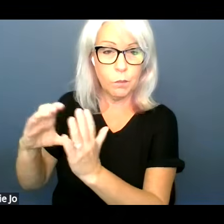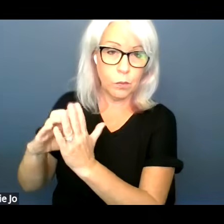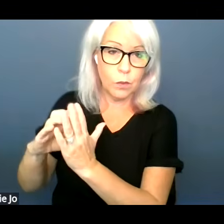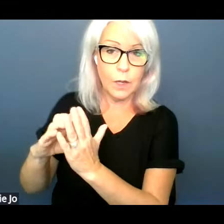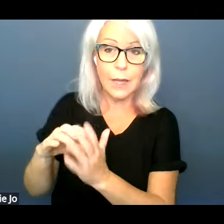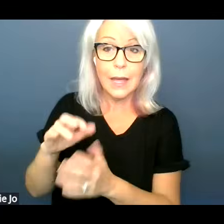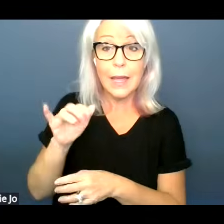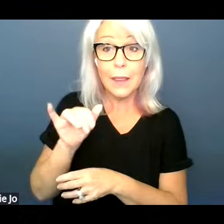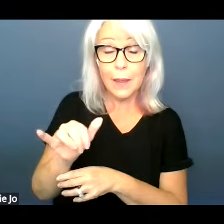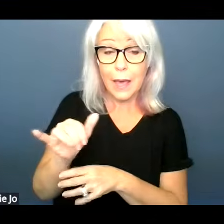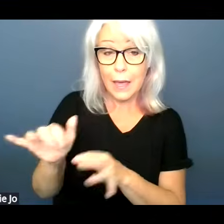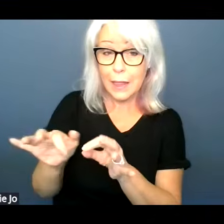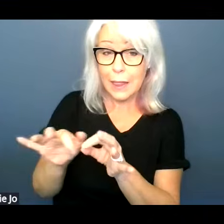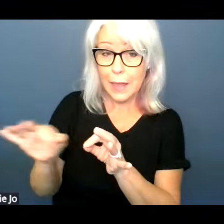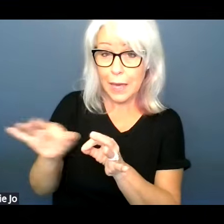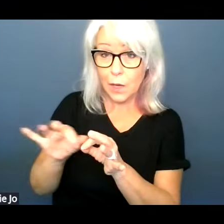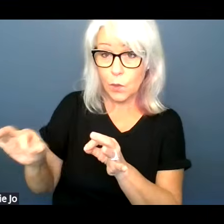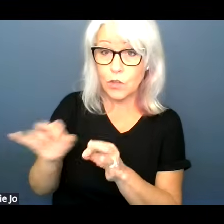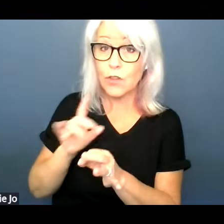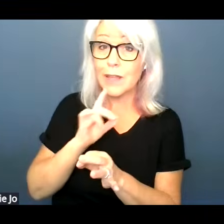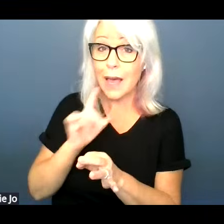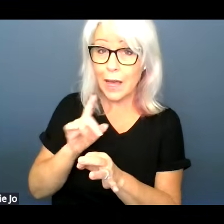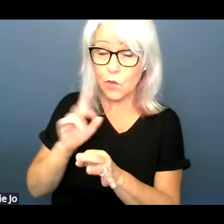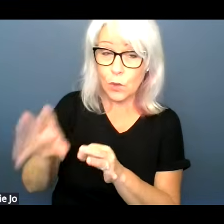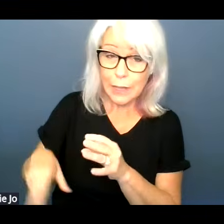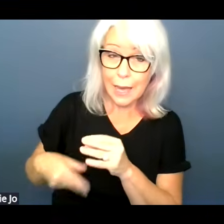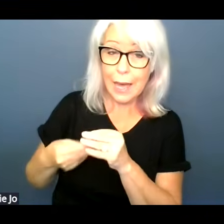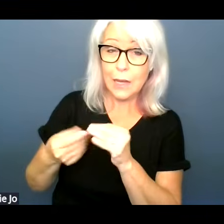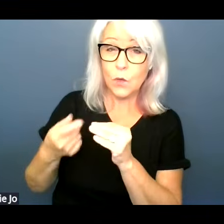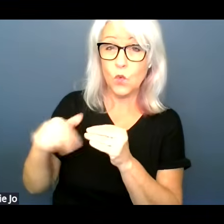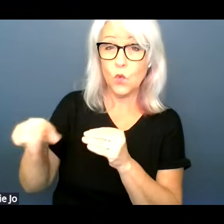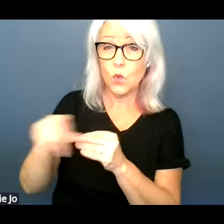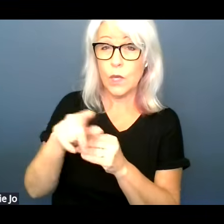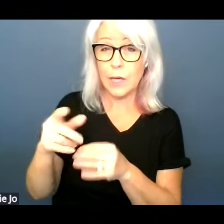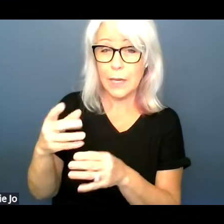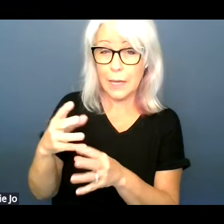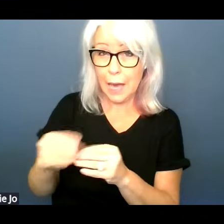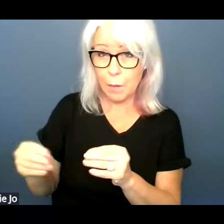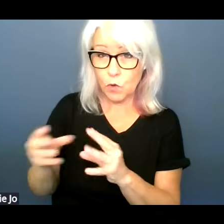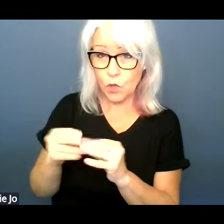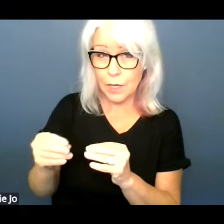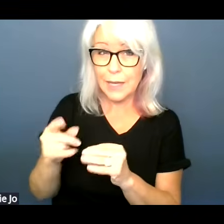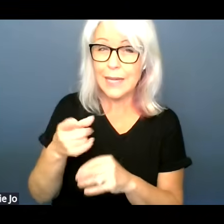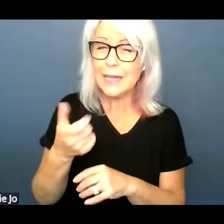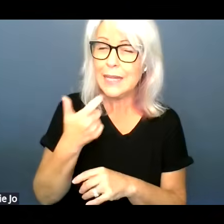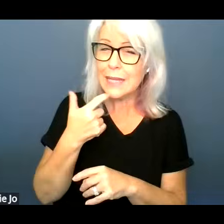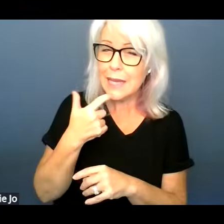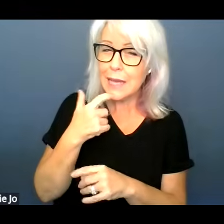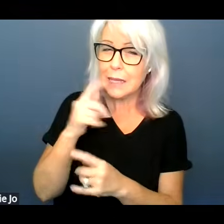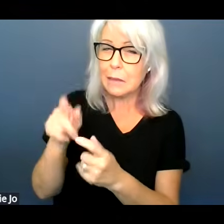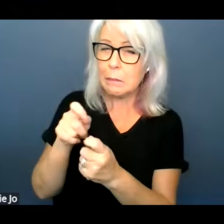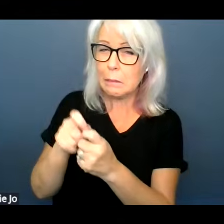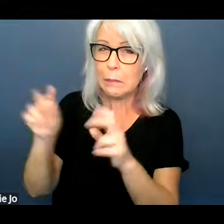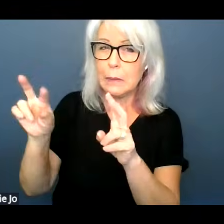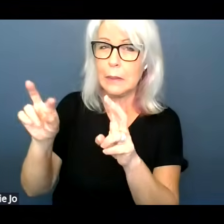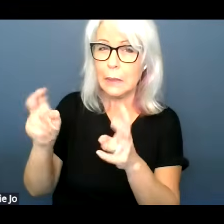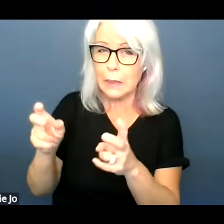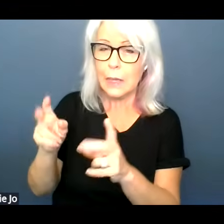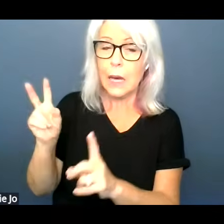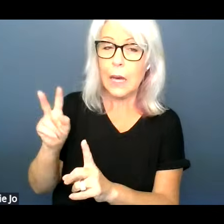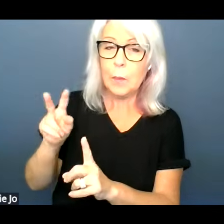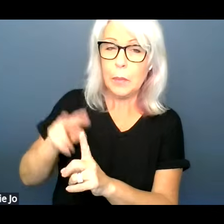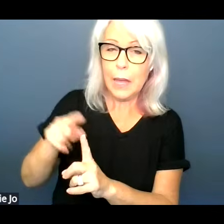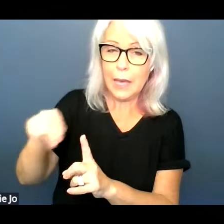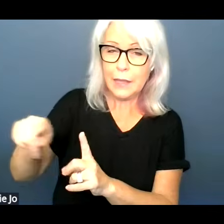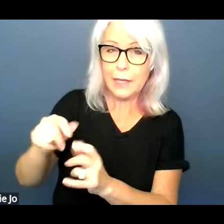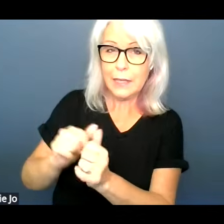added to the caption in my version. So it says apply campaign finance laws in the caption. So because